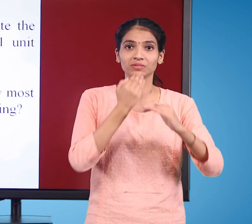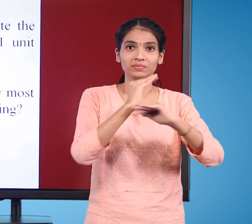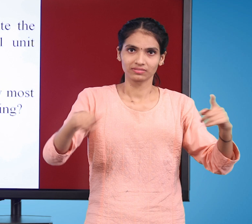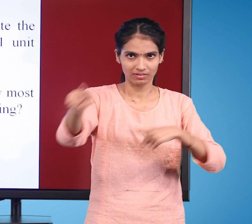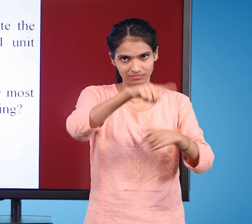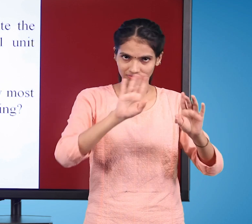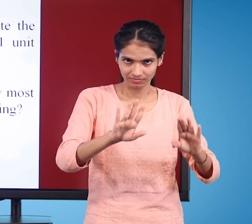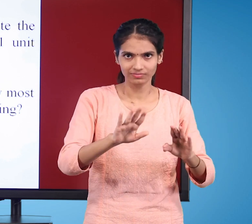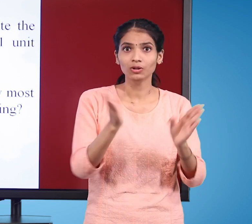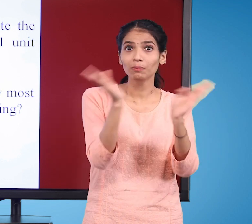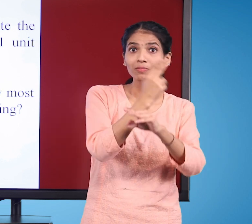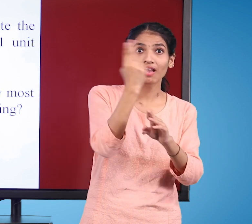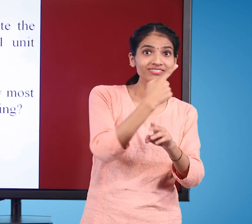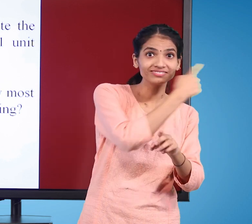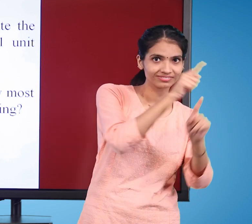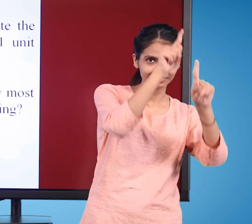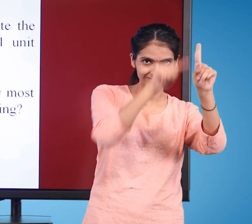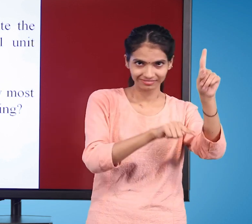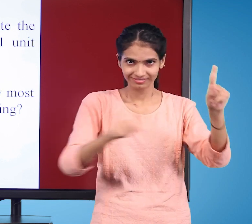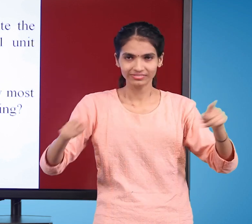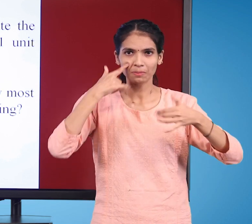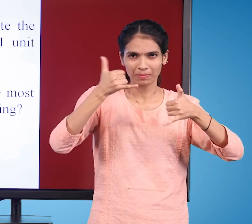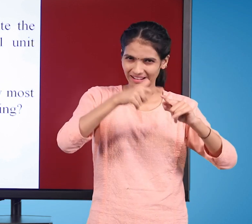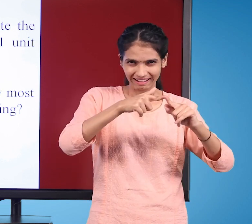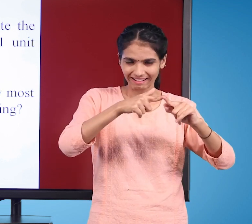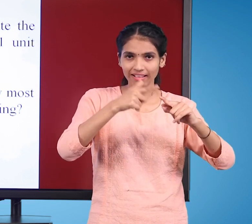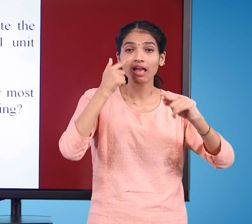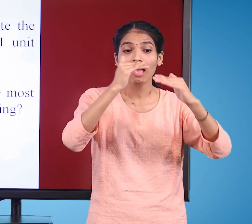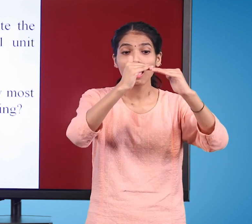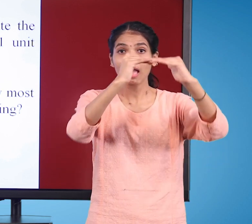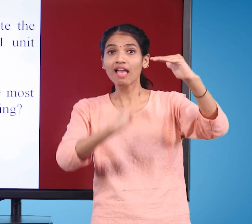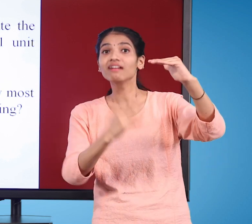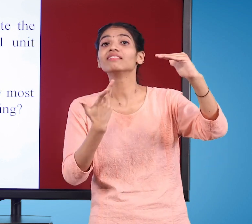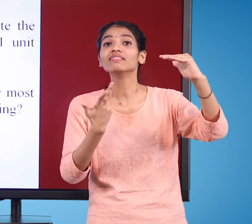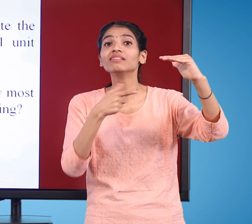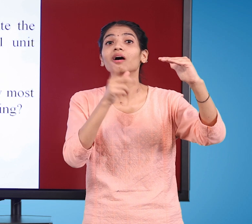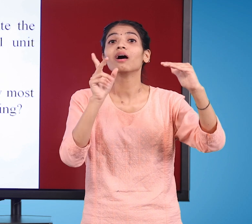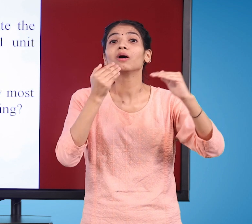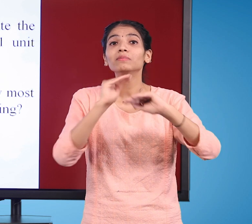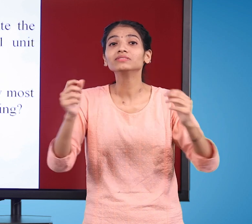Which activity is preferred by most of the students other than playing?